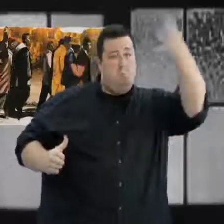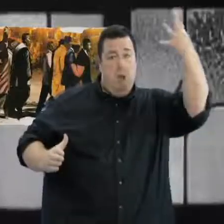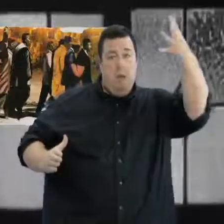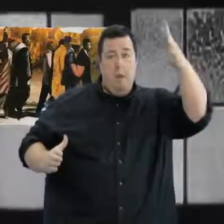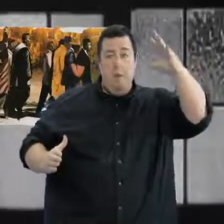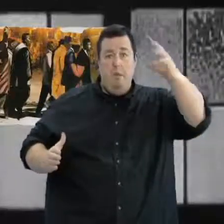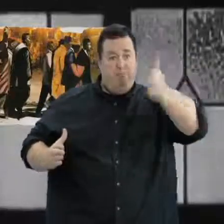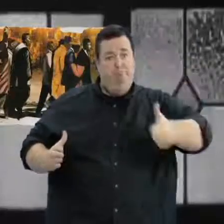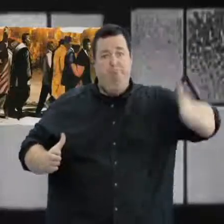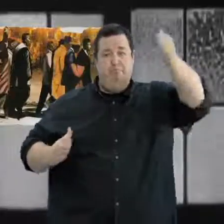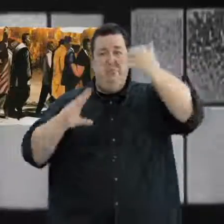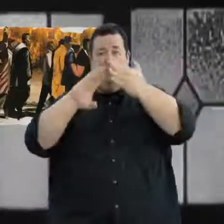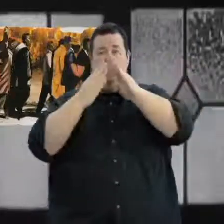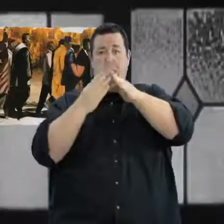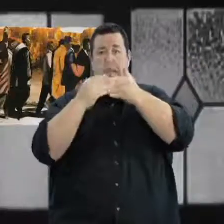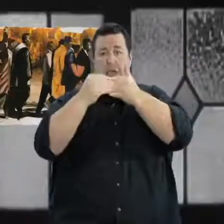White ministers told him to stop.